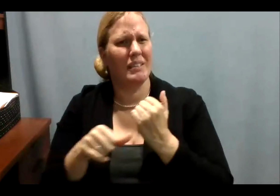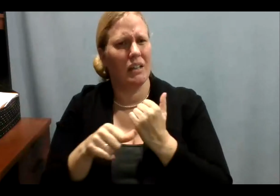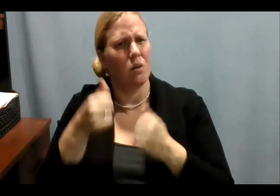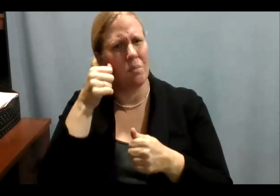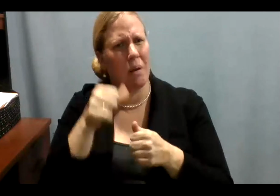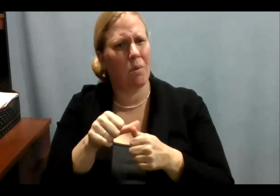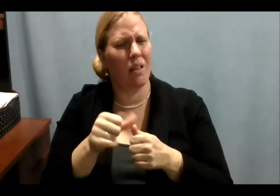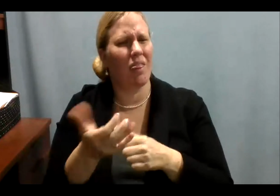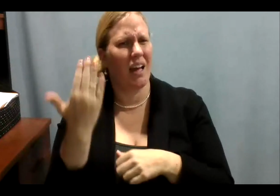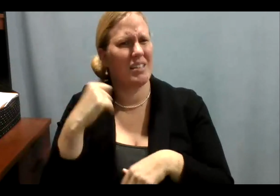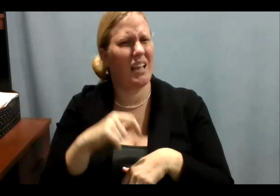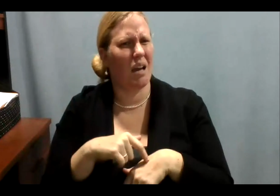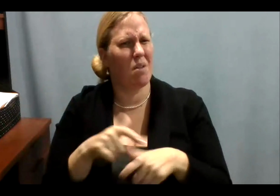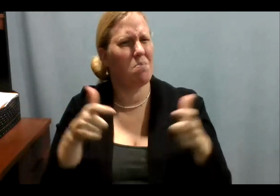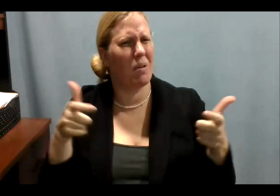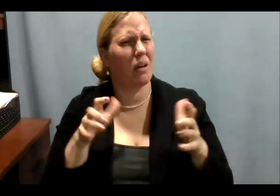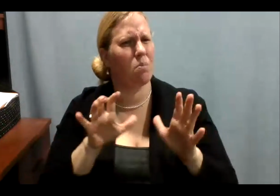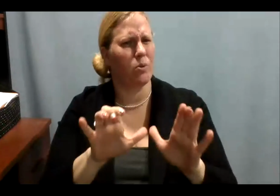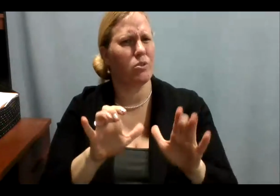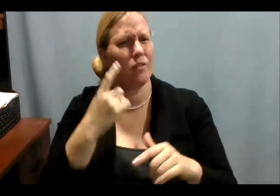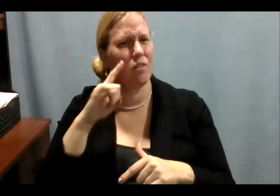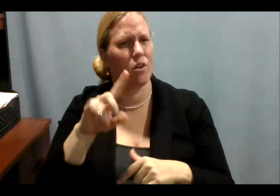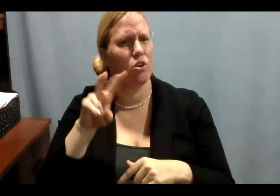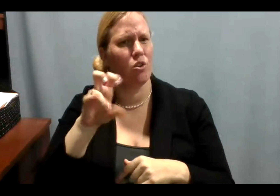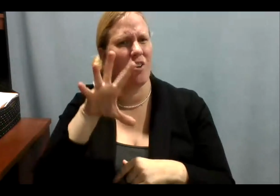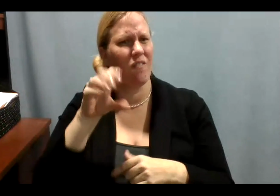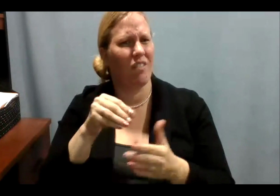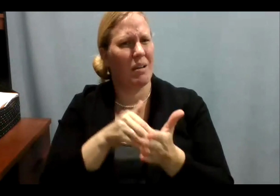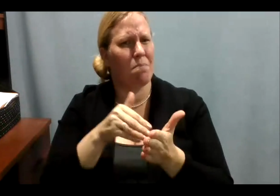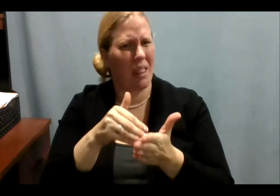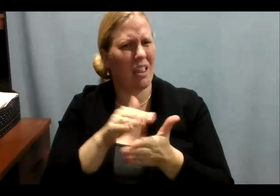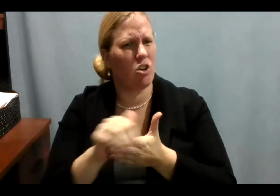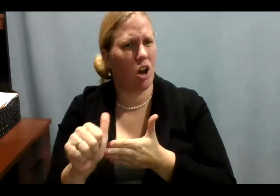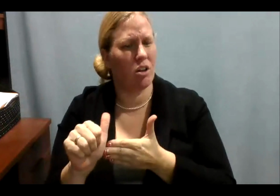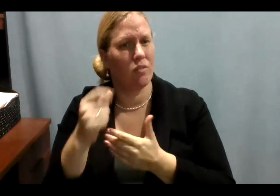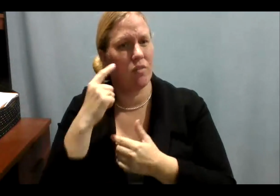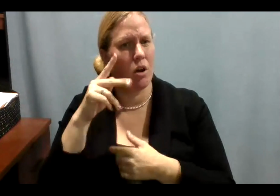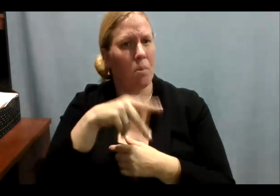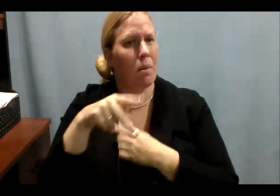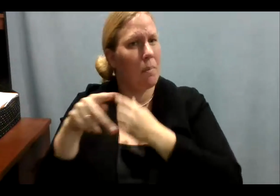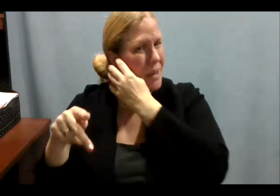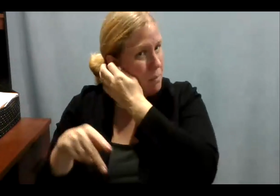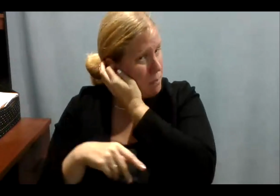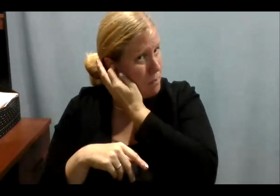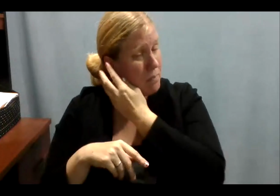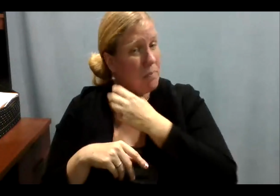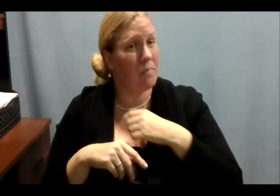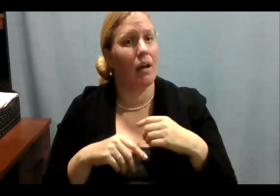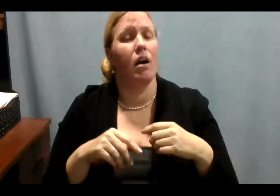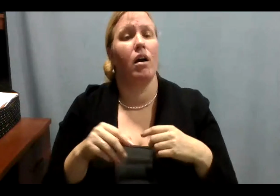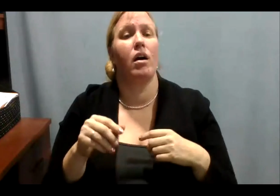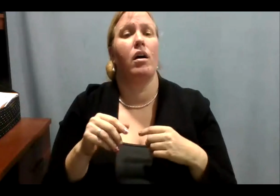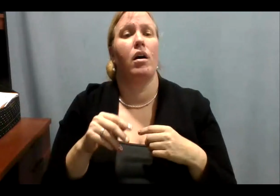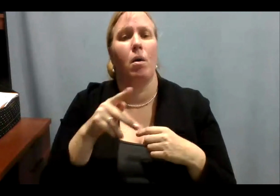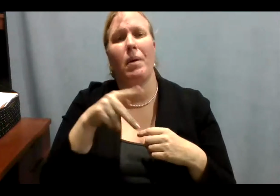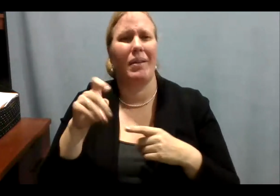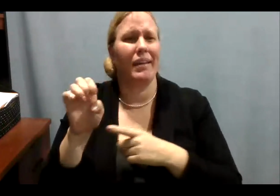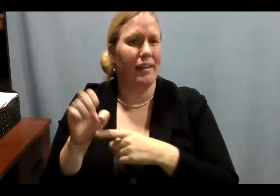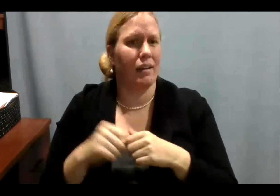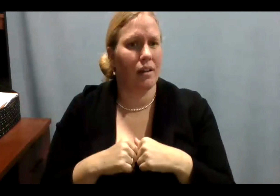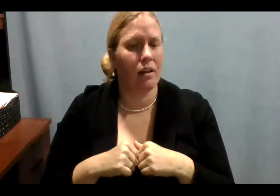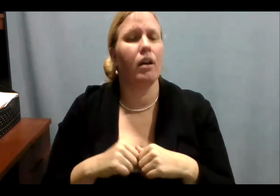a big push last time around it delivered about 250 million dollars in ppp and the economic injury grants